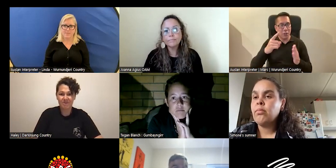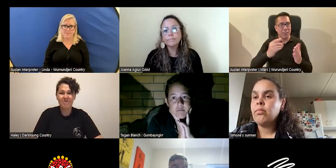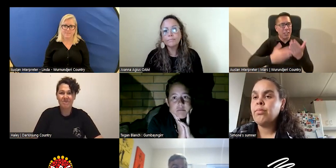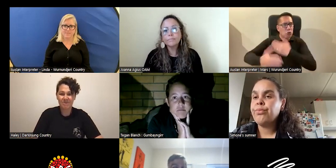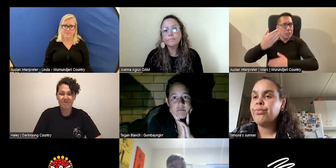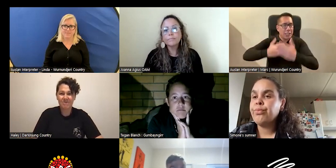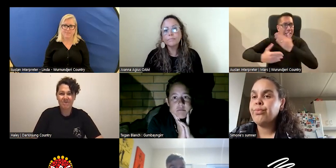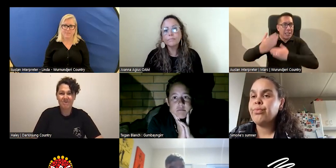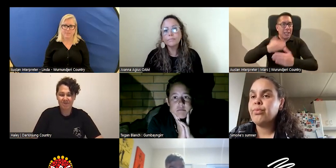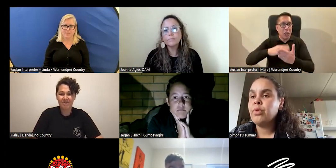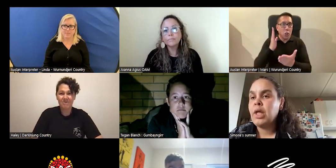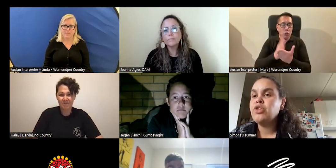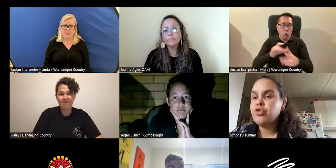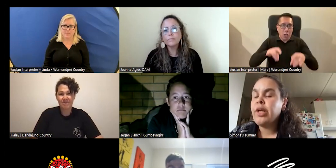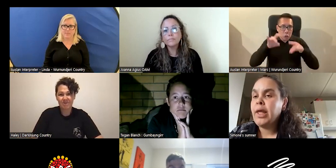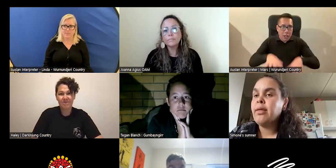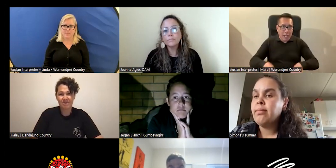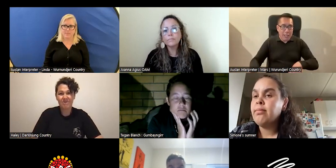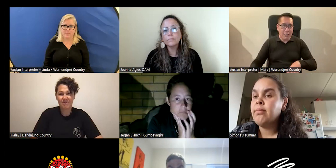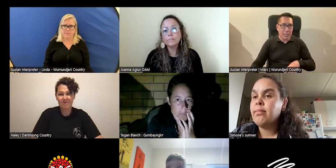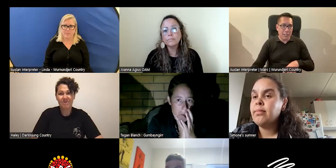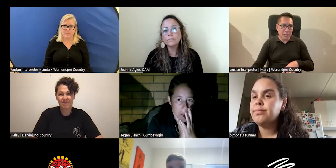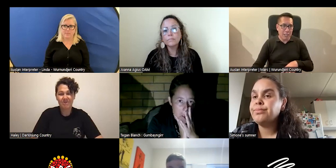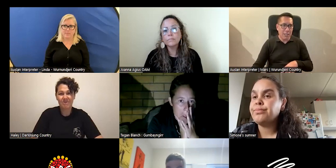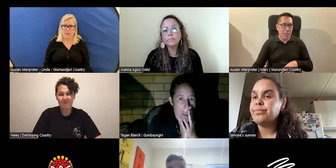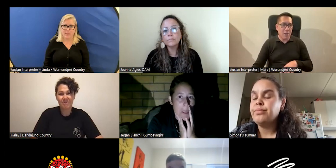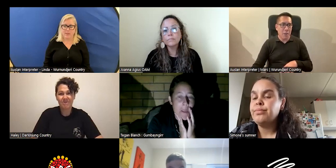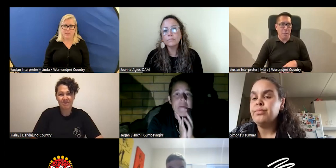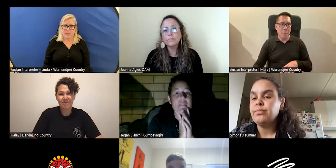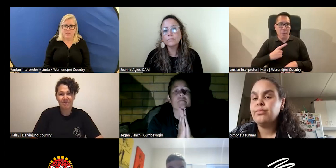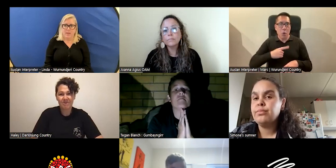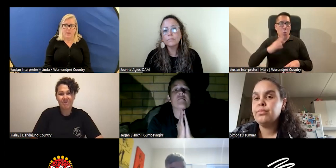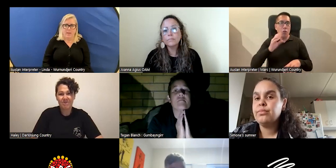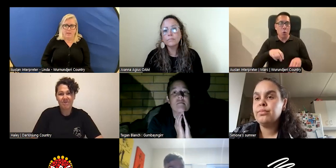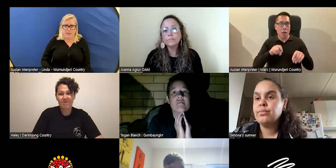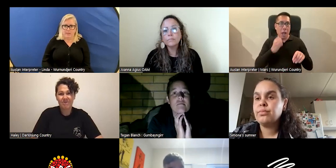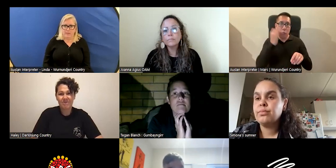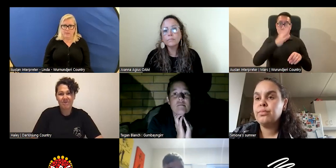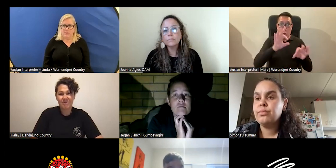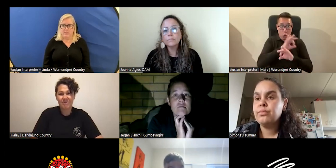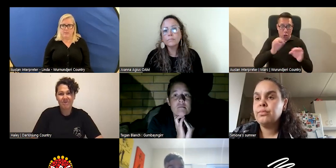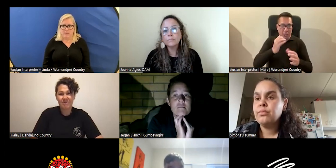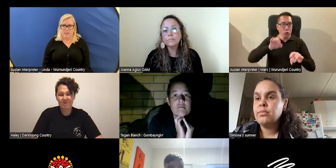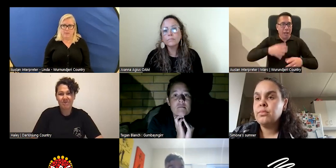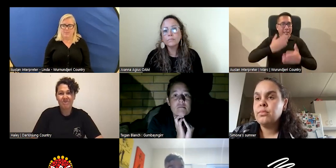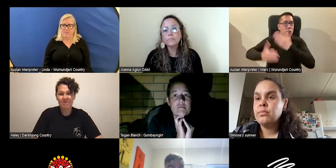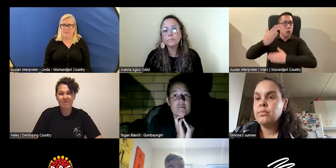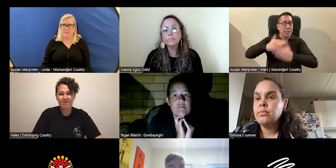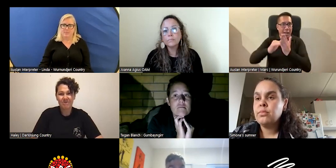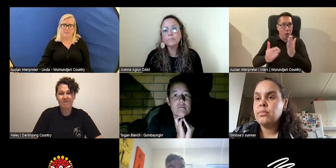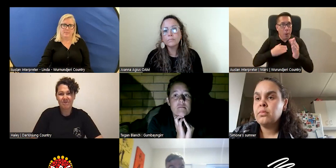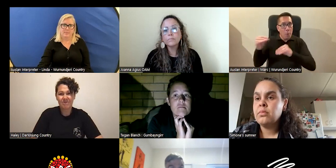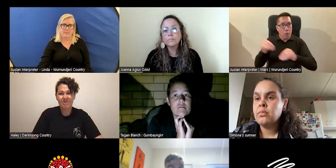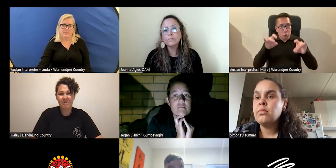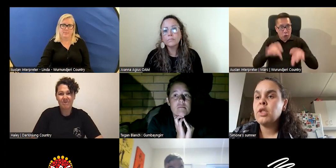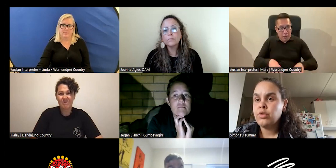history, the true Australian history, because whether you're Aboriginal or not, this is Australian history now. When you can move to Australia,